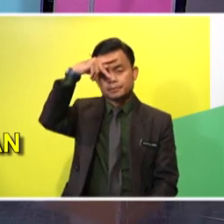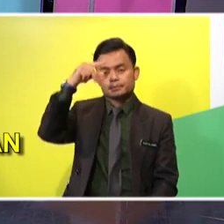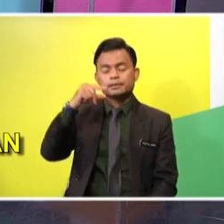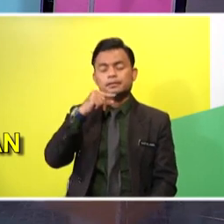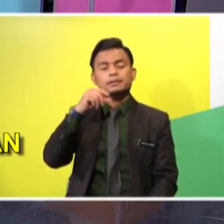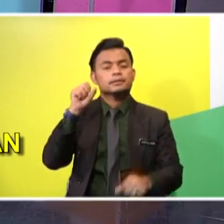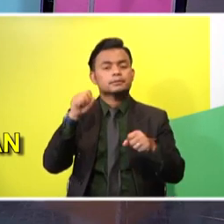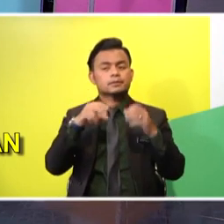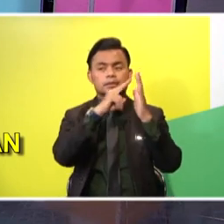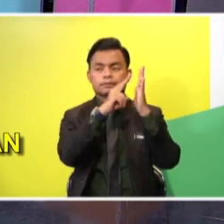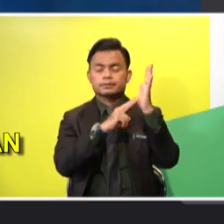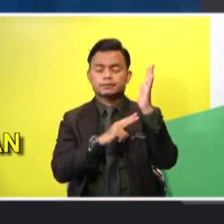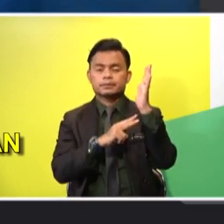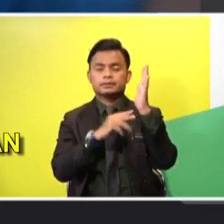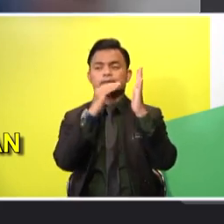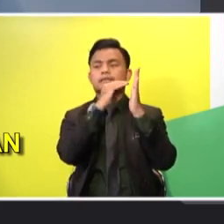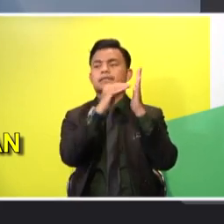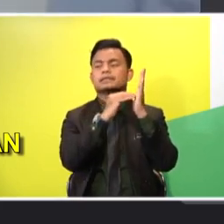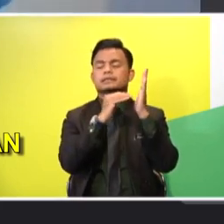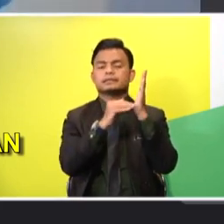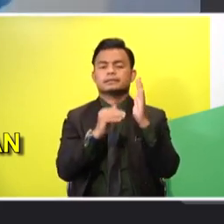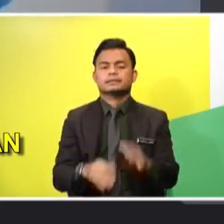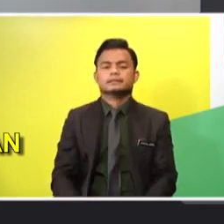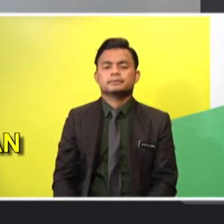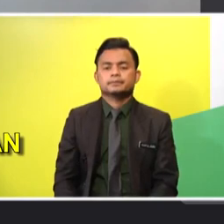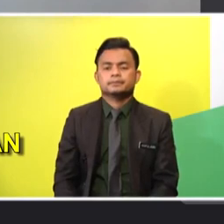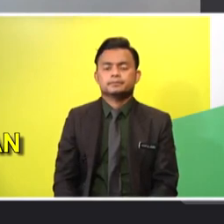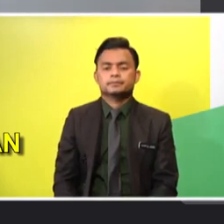Okay, read the list. All right, Ping Ping.